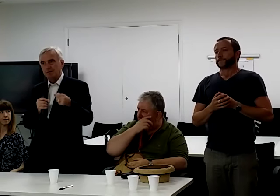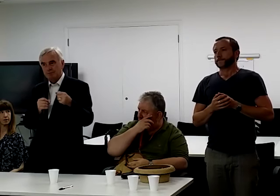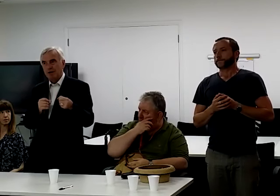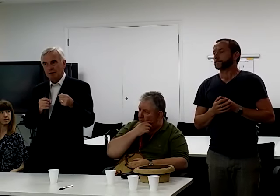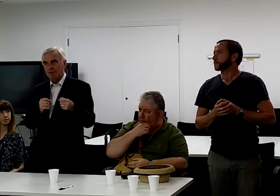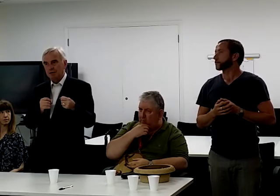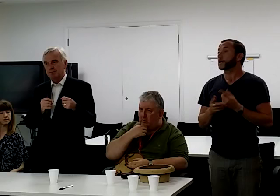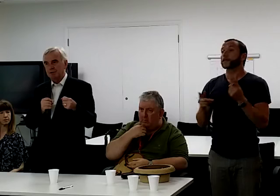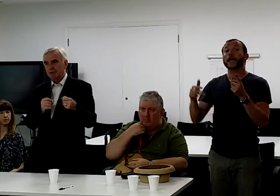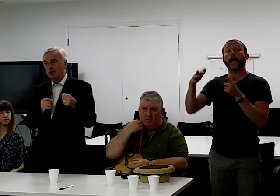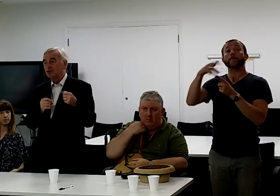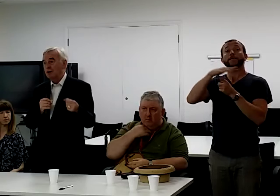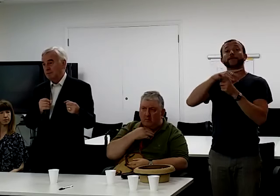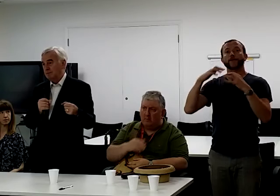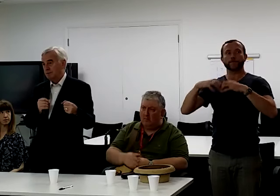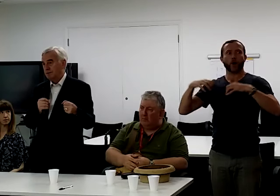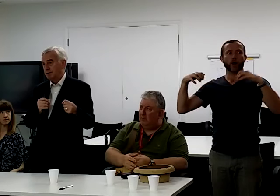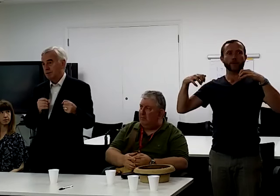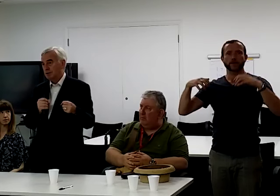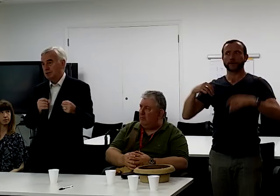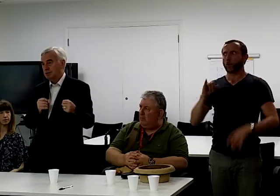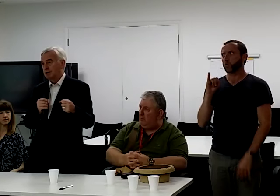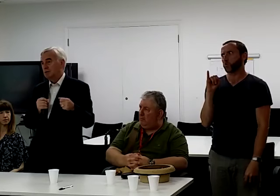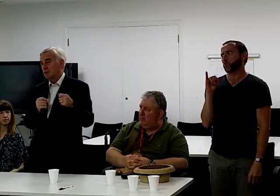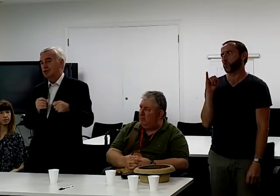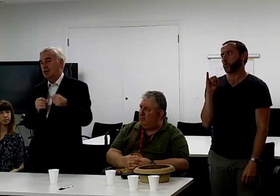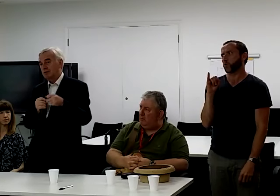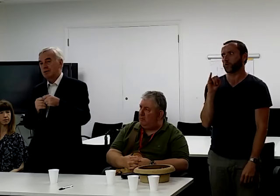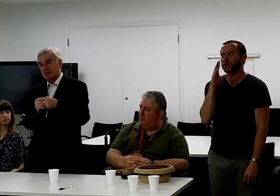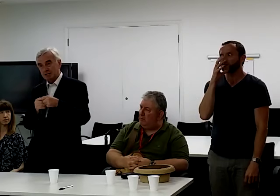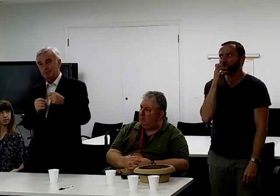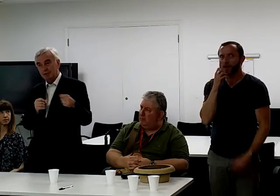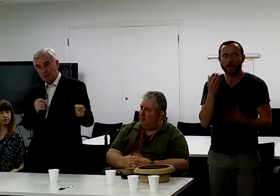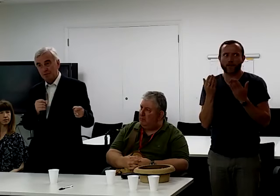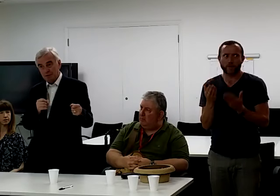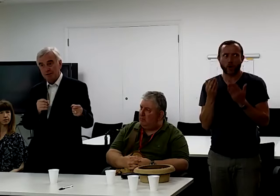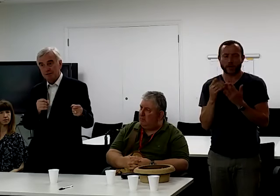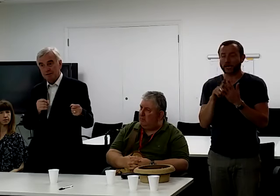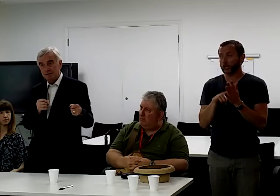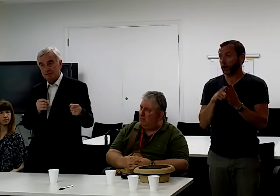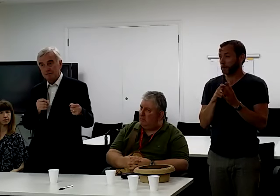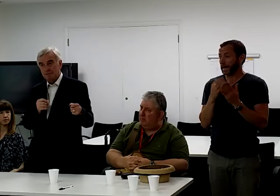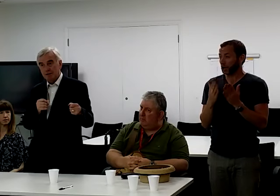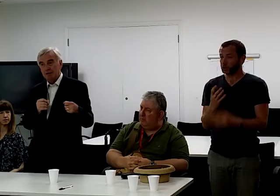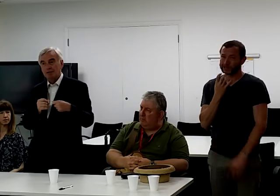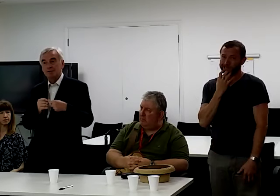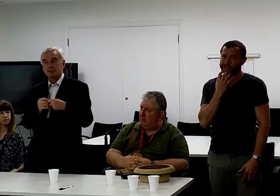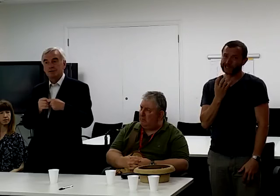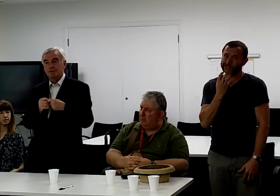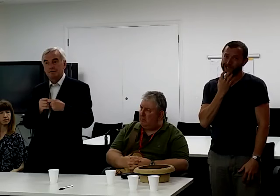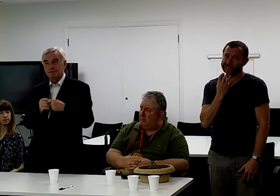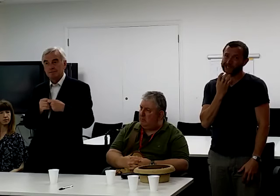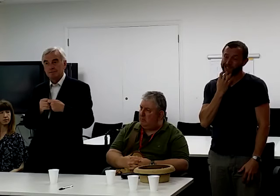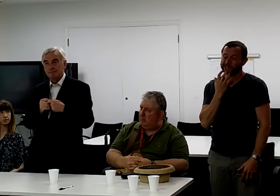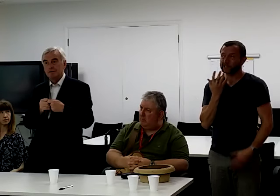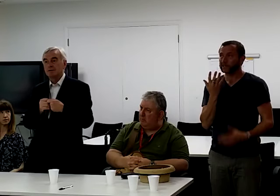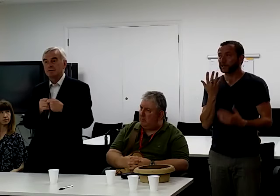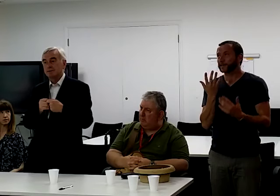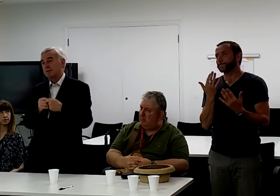The atmosphere in Parliament has been grim, to be honest. What Jeremy's had to put up with by levels